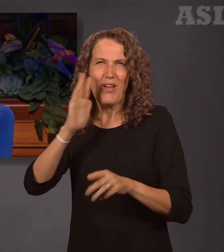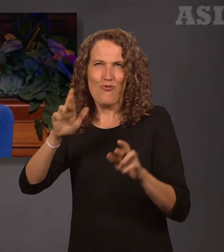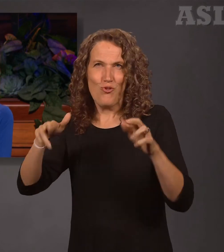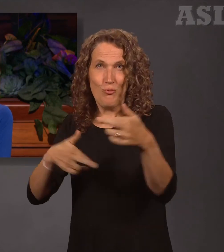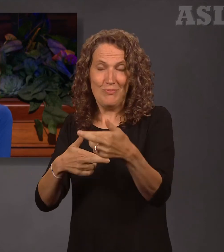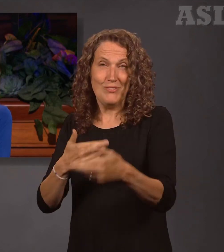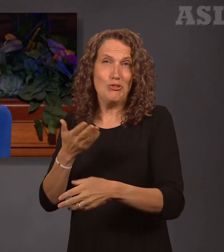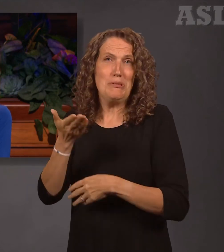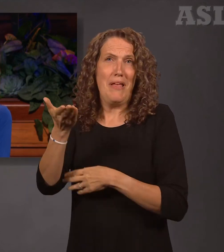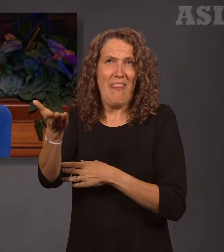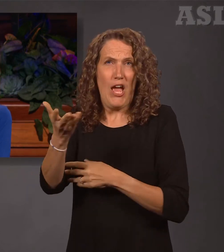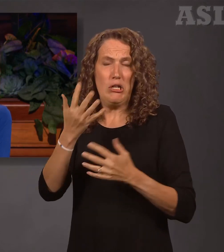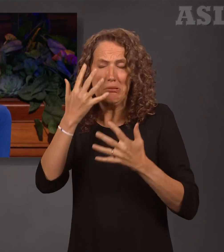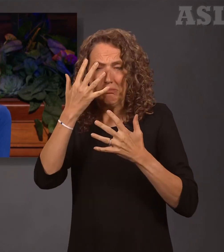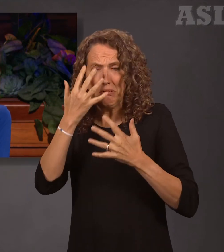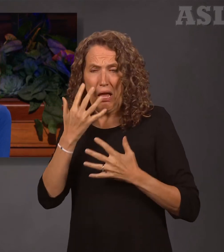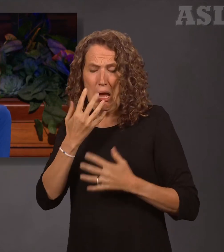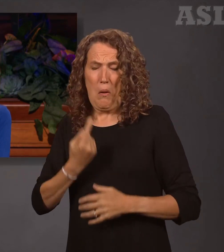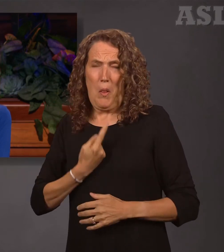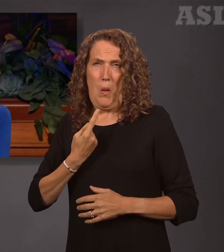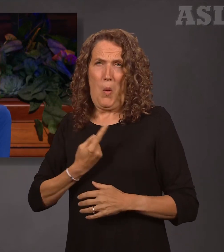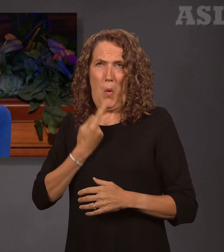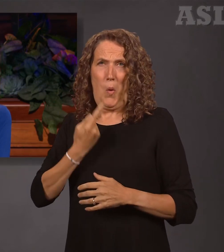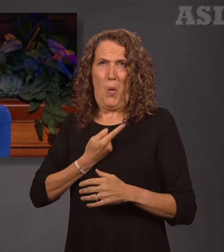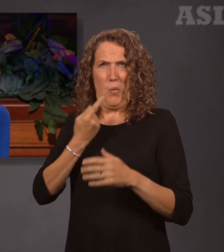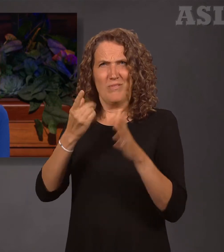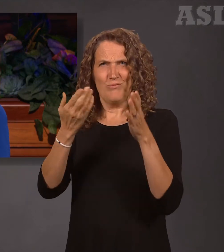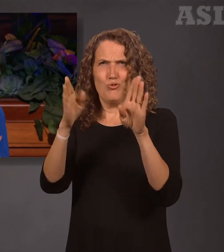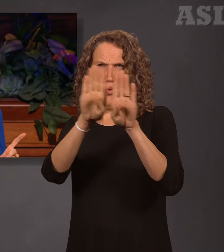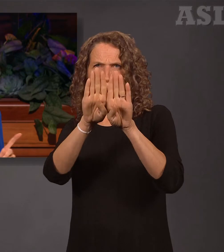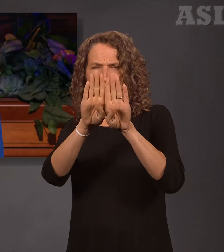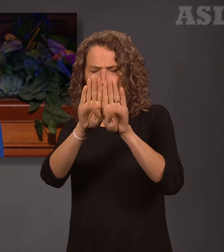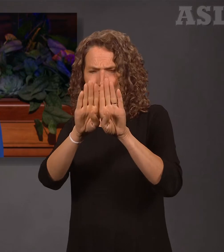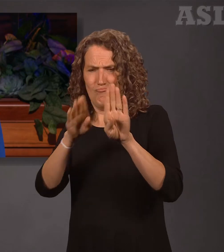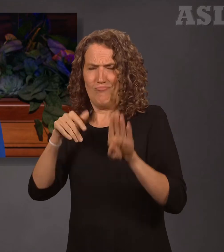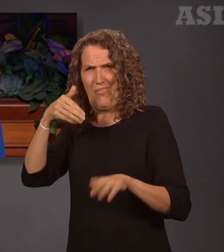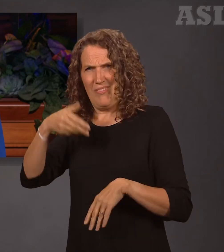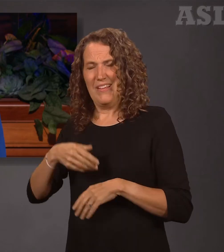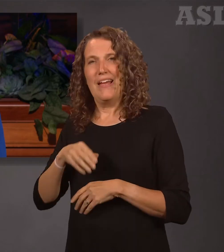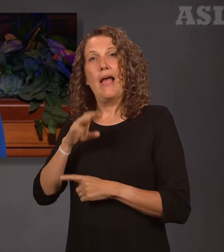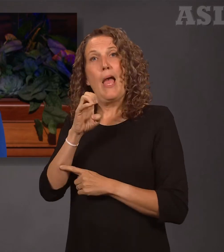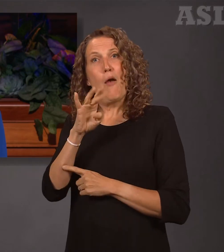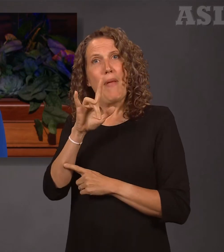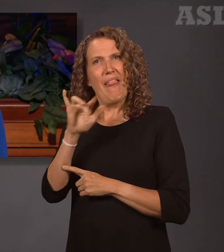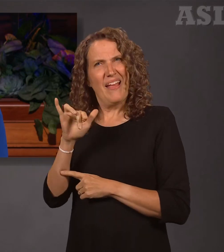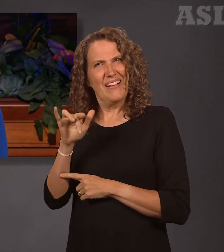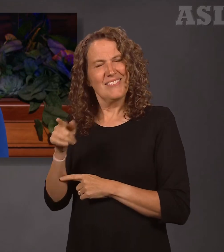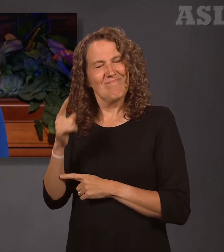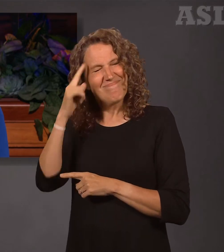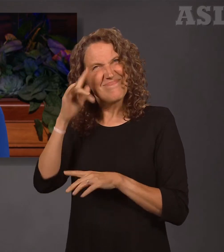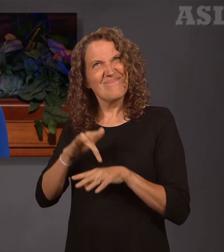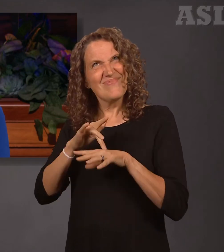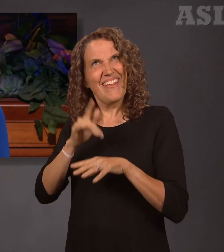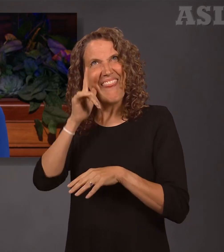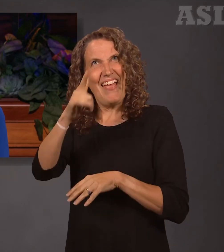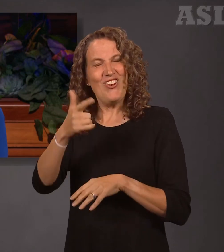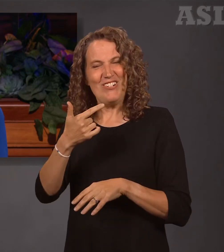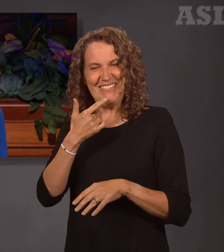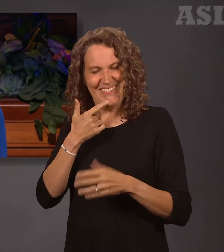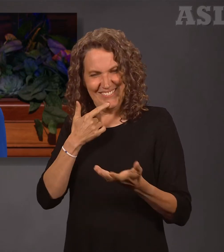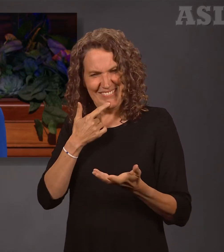she was sad and alone behind a closed door Emily reflected on this experience later